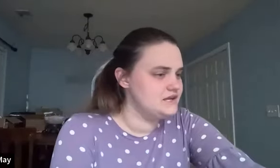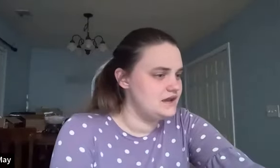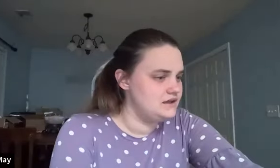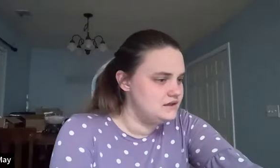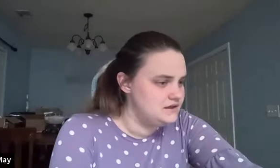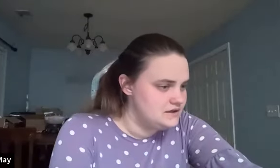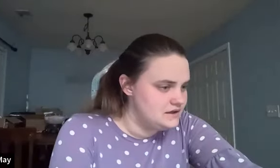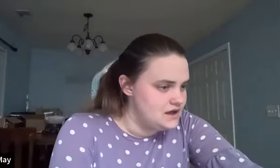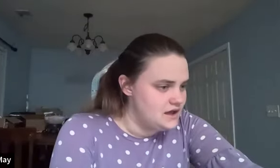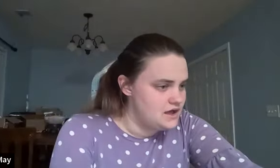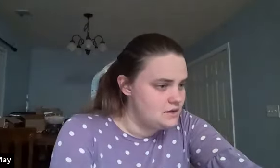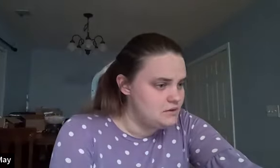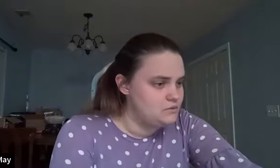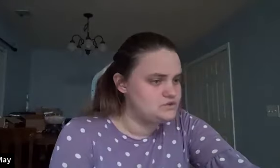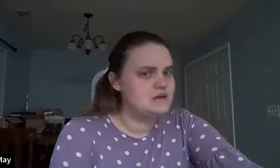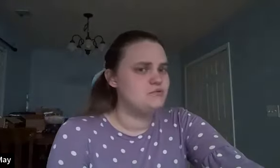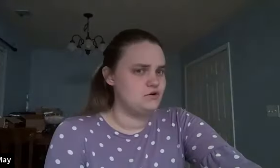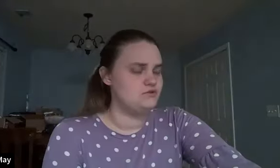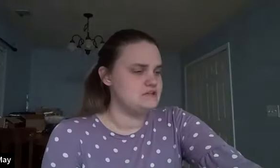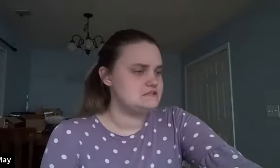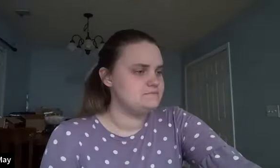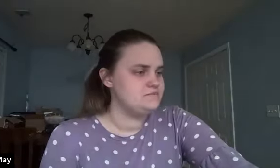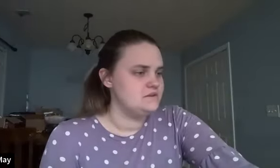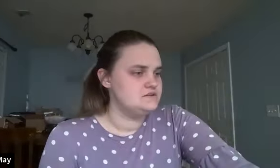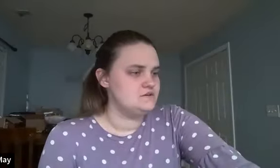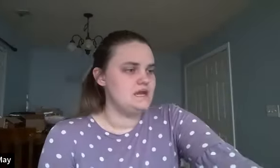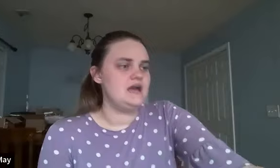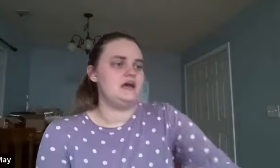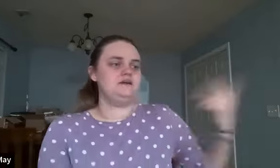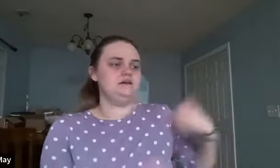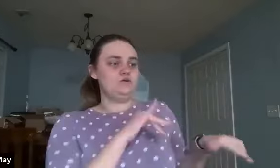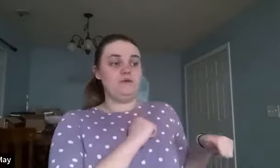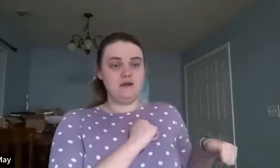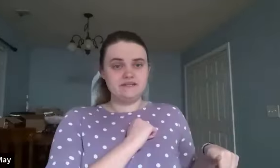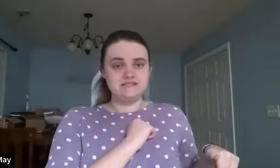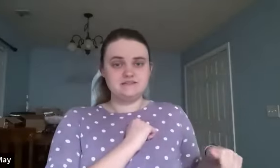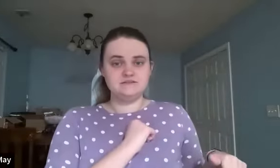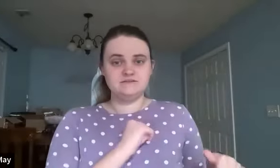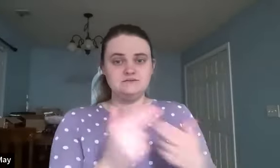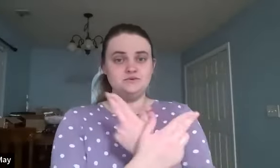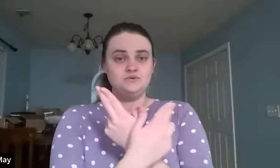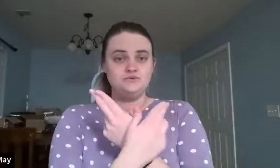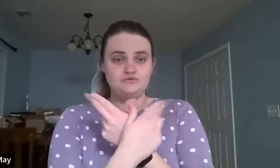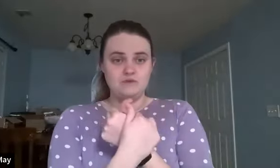Okay. We'll stop and we'll go through these. So we had rabbit.